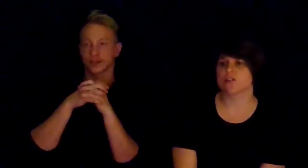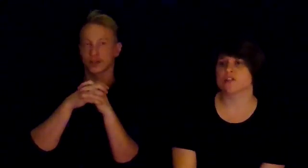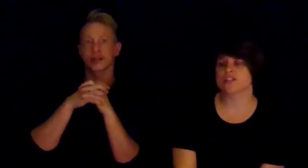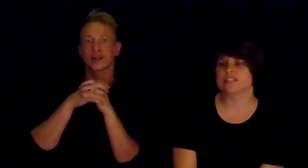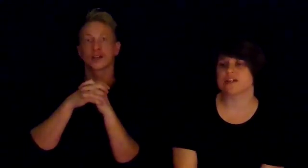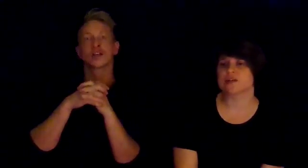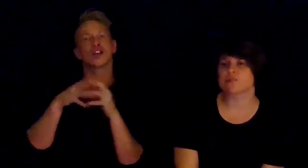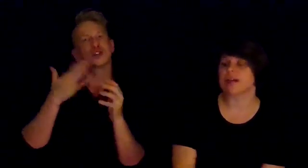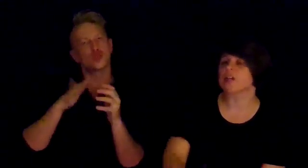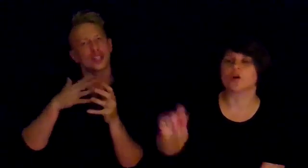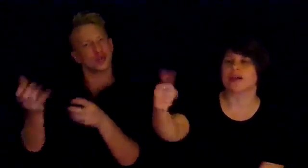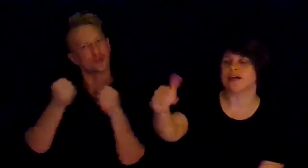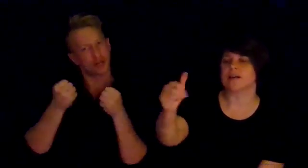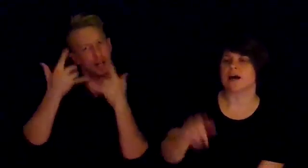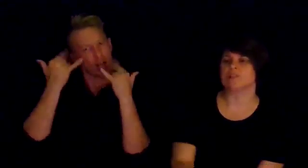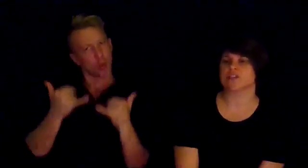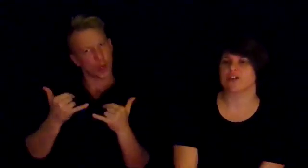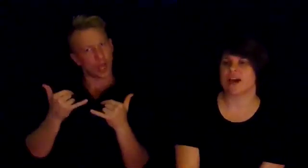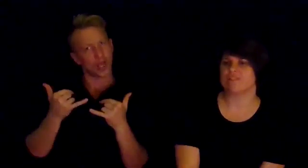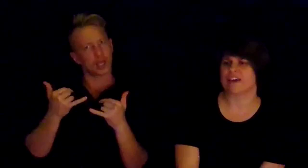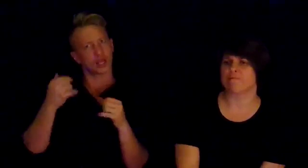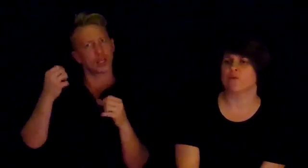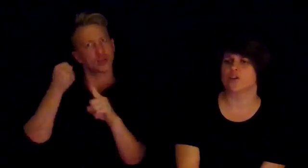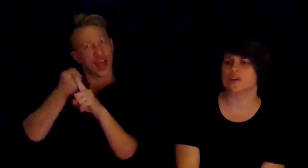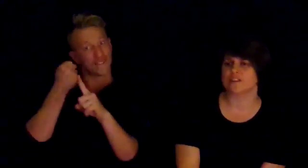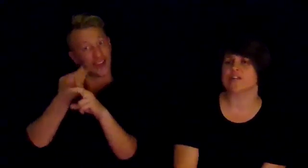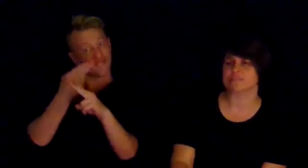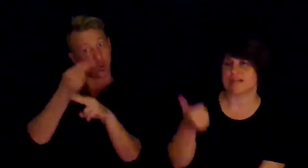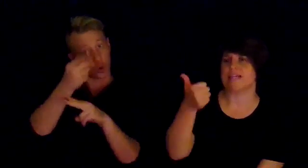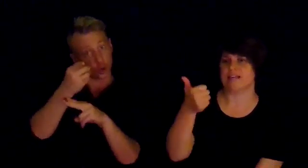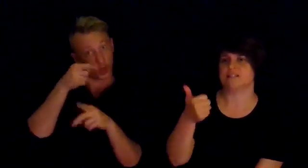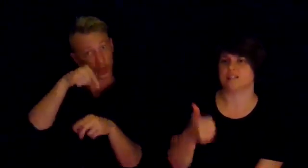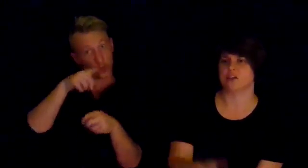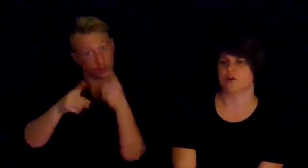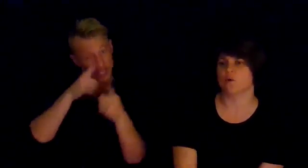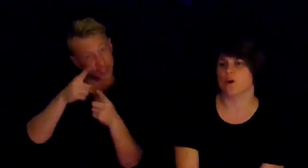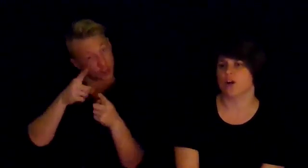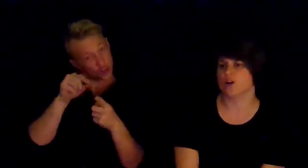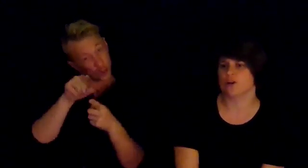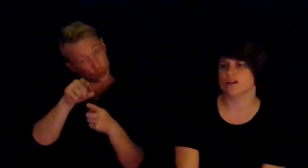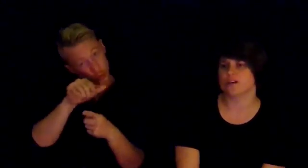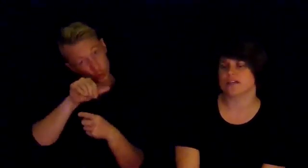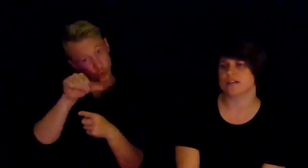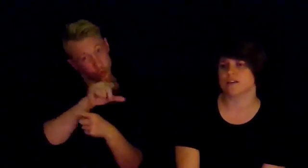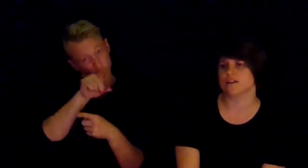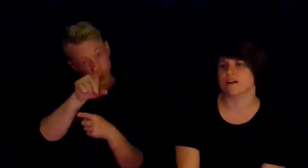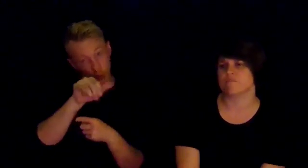that's what I thought. So do you need to actually bring a lawyer to advocate for you in those meetings, or